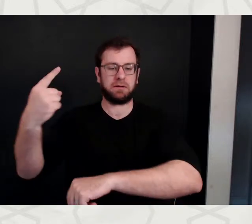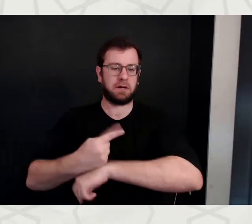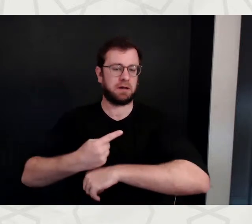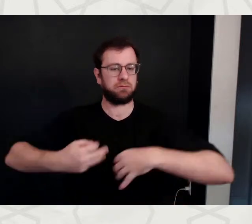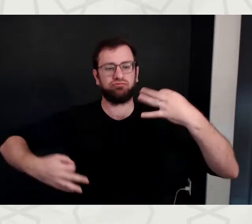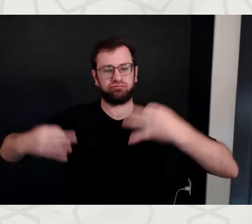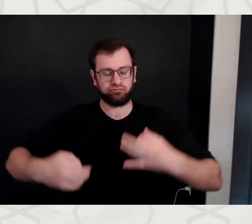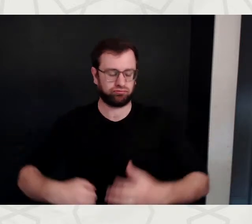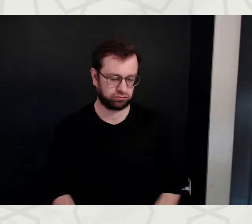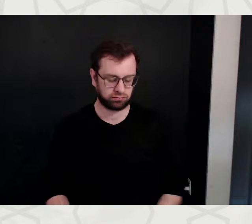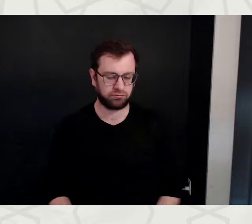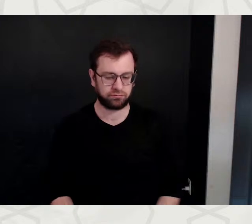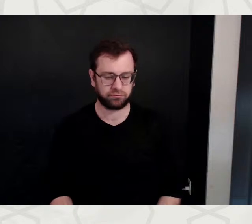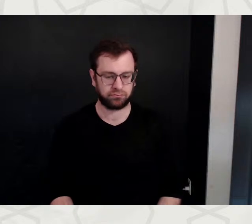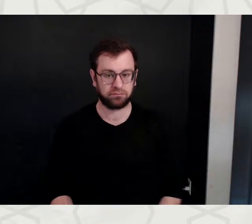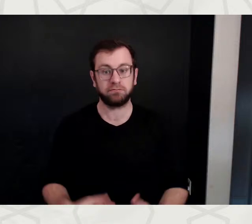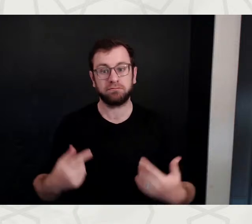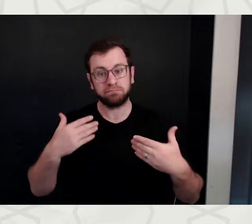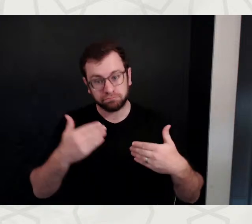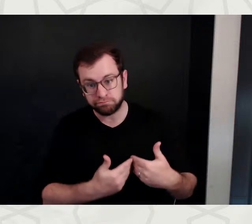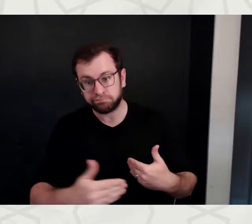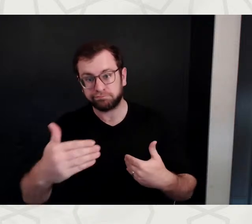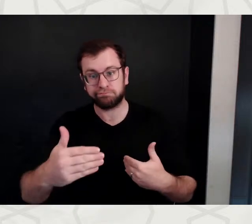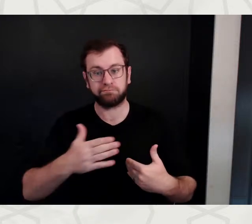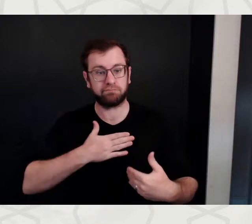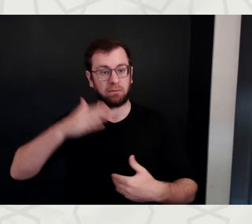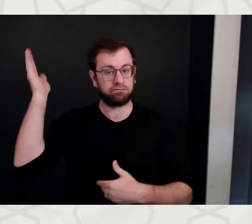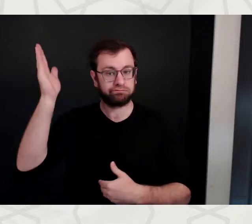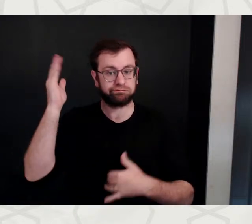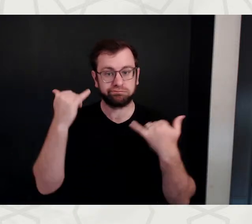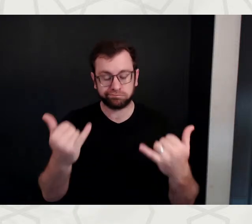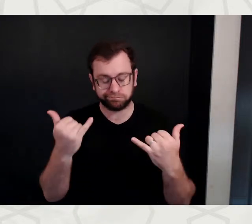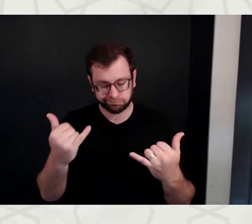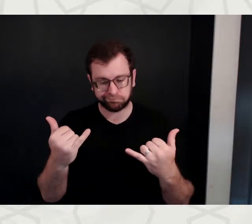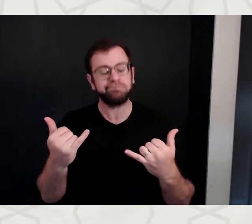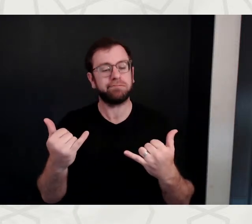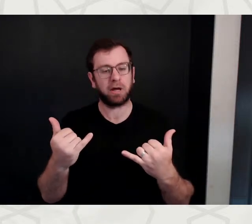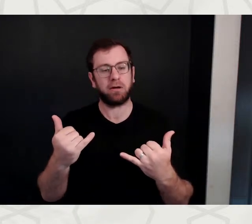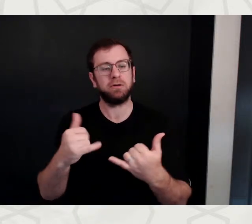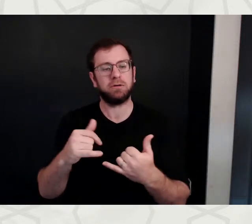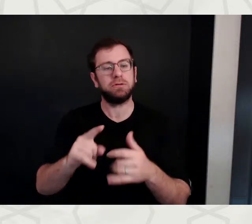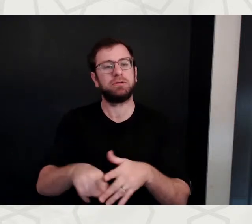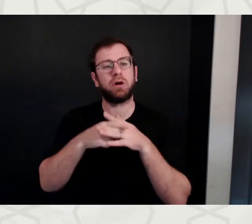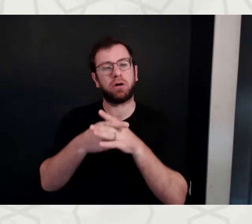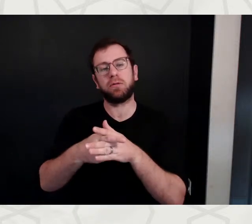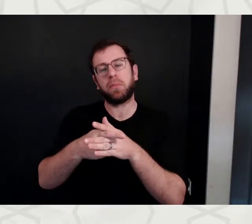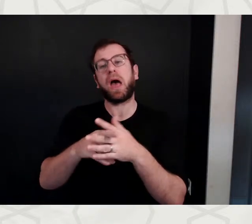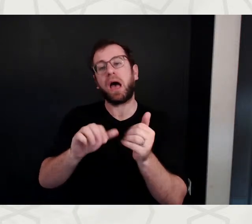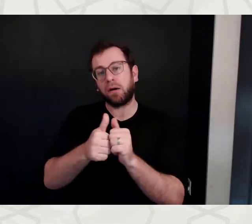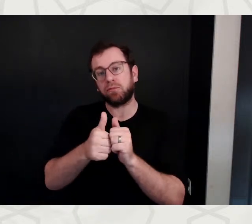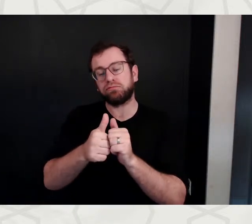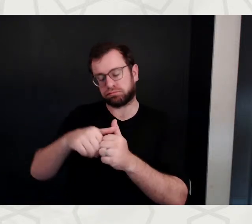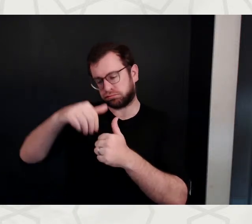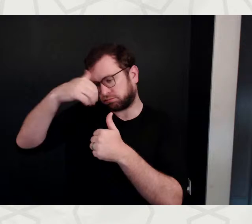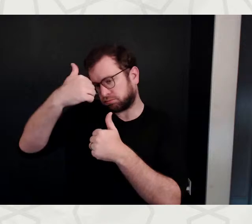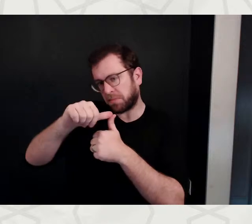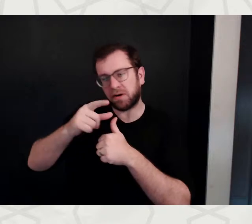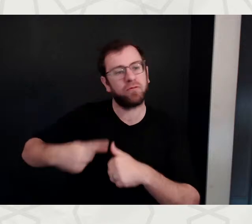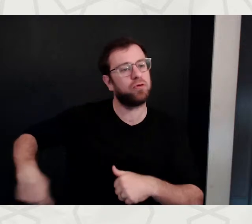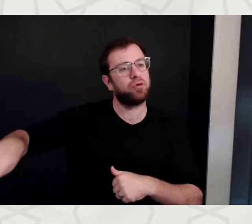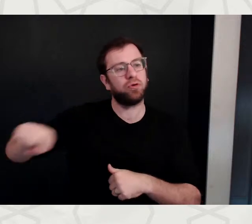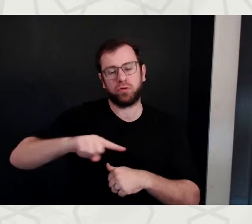by the reminder of the importance of taqwa. And that is critical for us